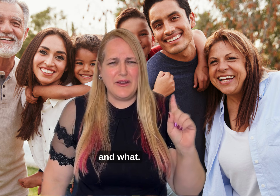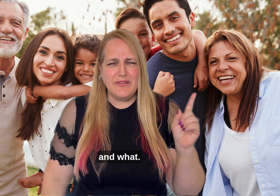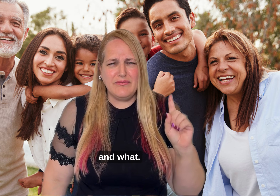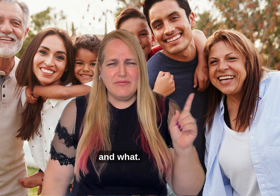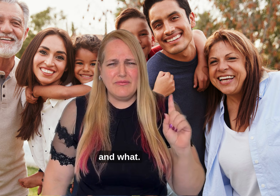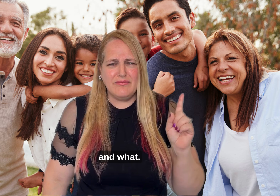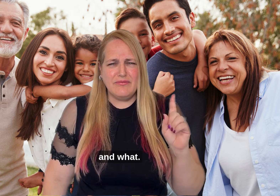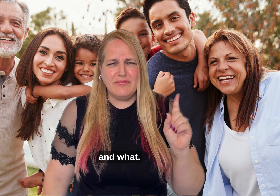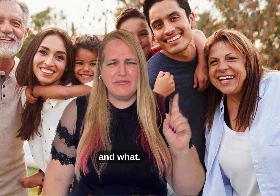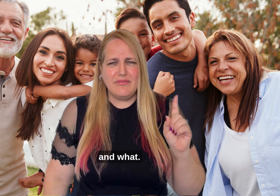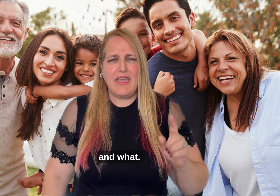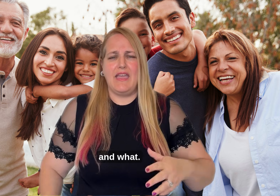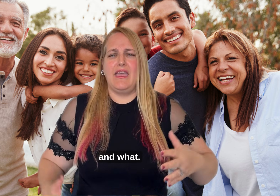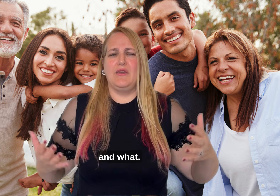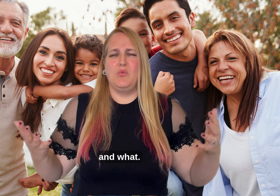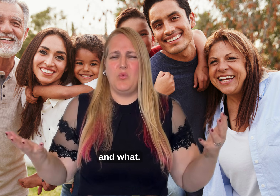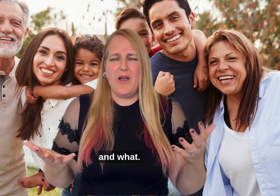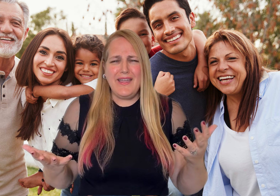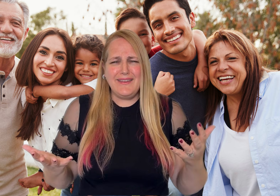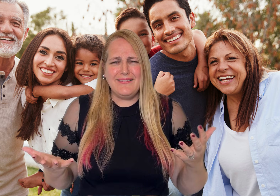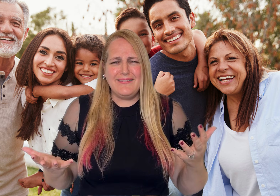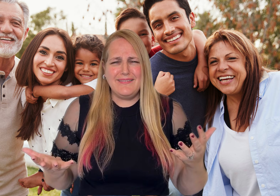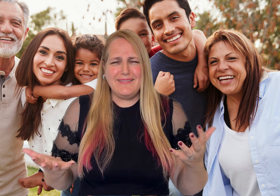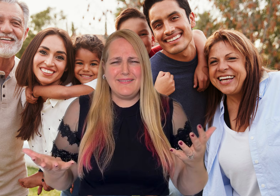where and what.